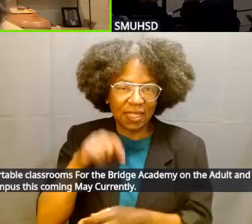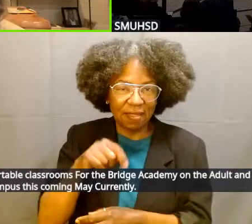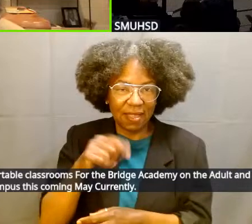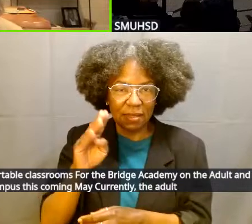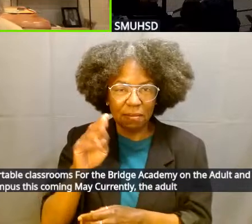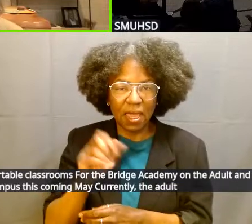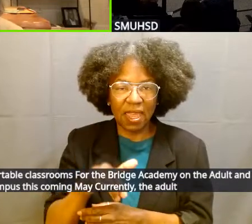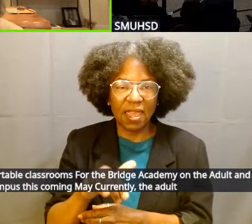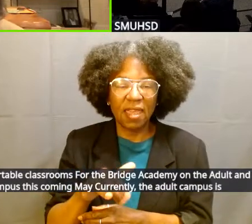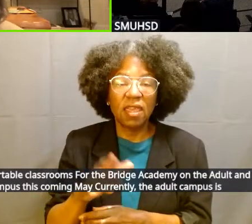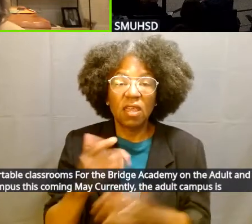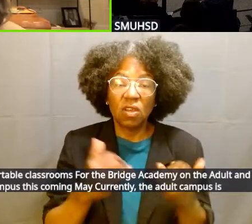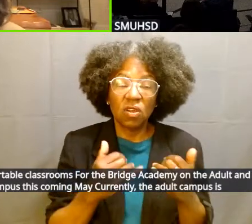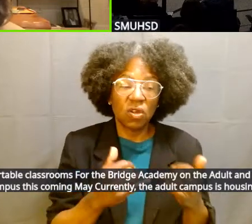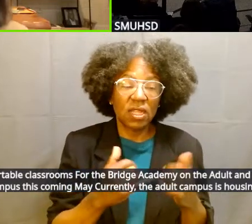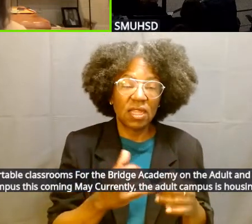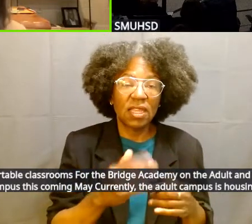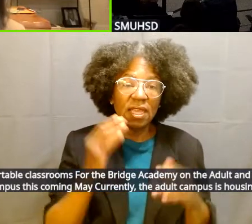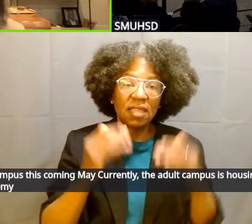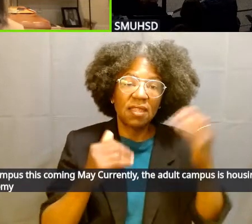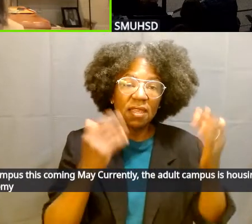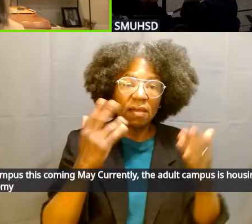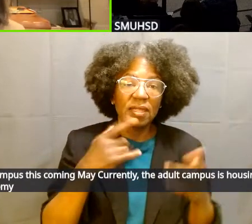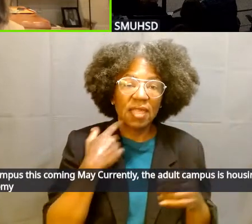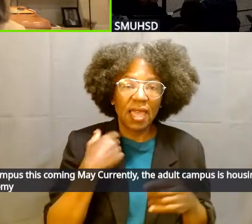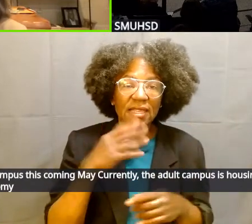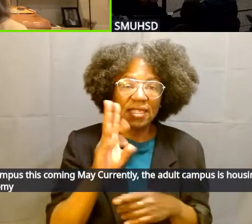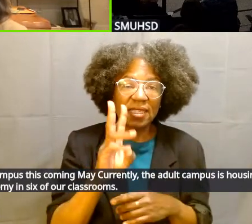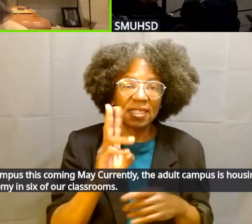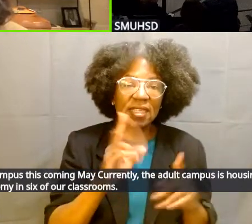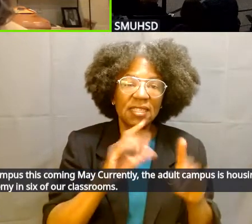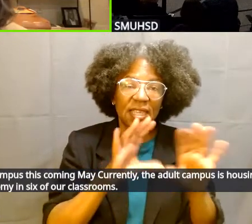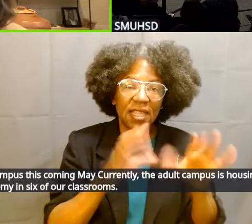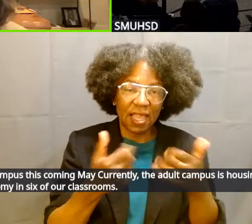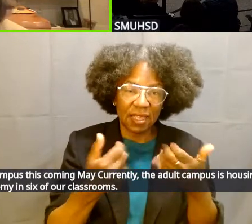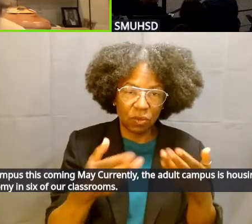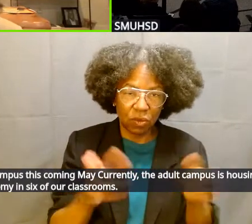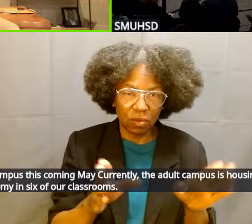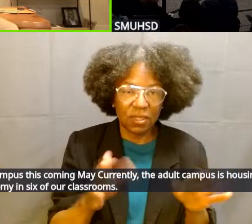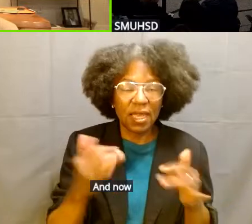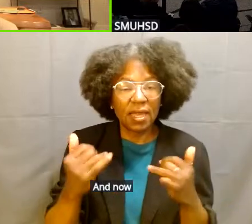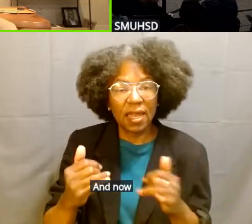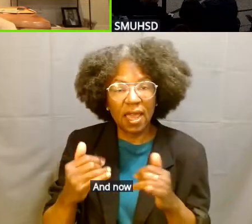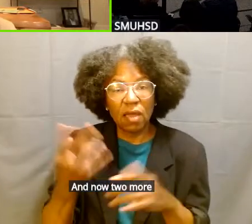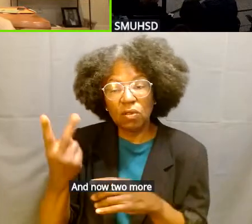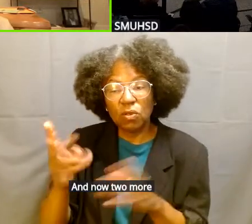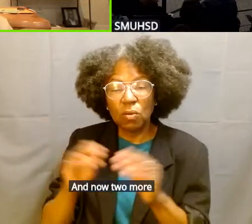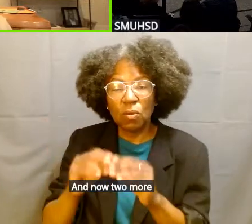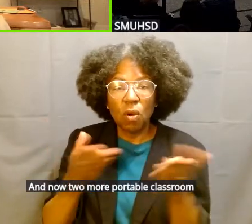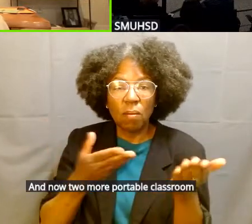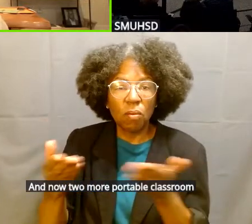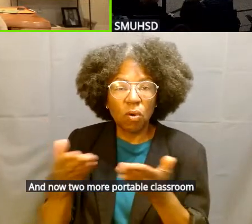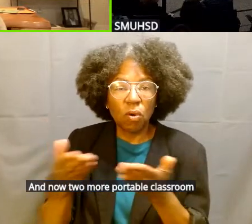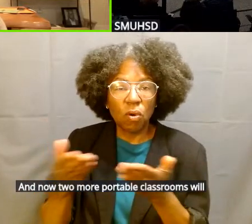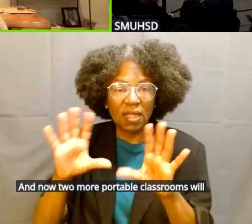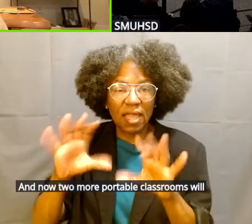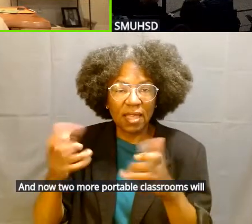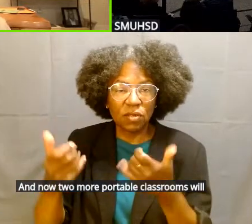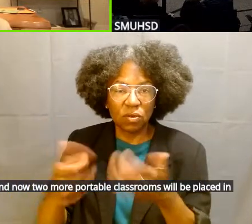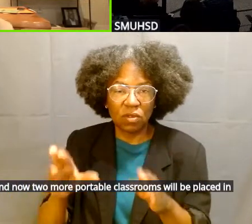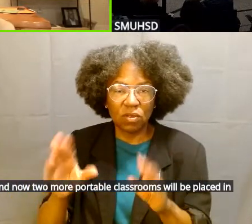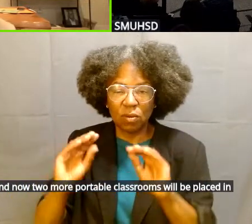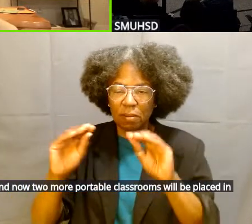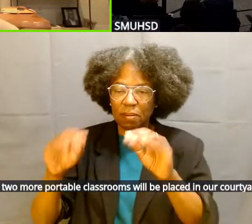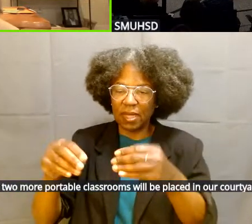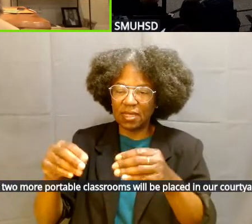is housing the Bridge Academy in 6 of our classrooms, and now 2 more portable classrooms will be placed in our courtyard for a